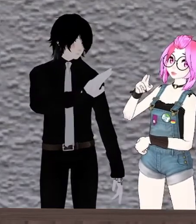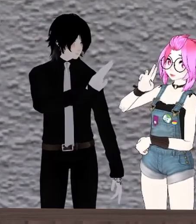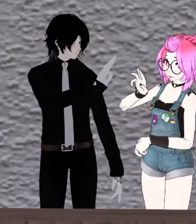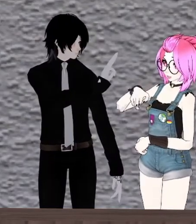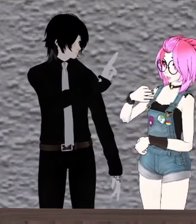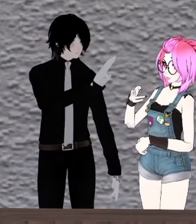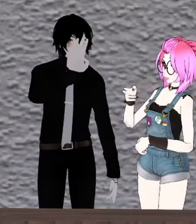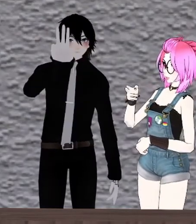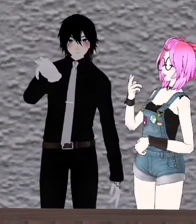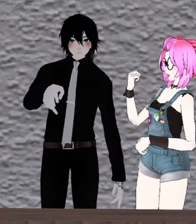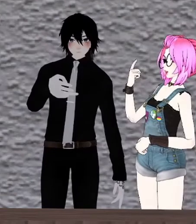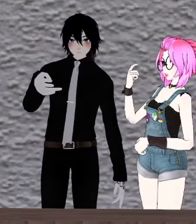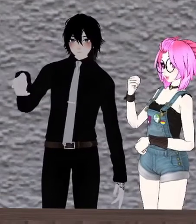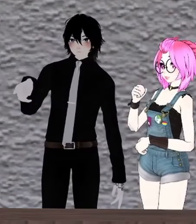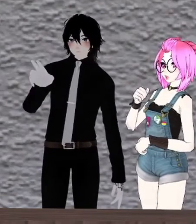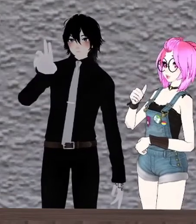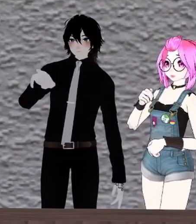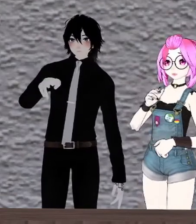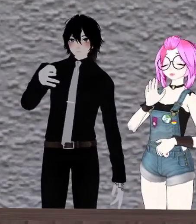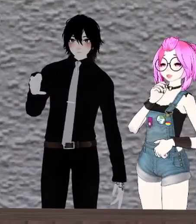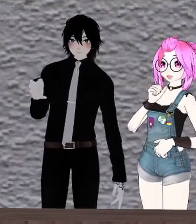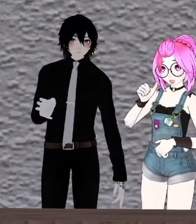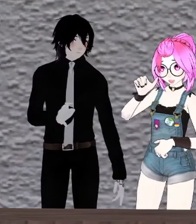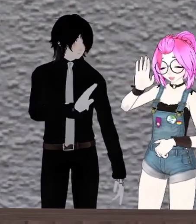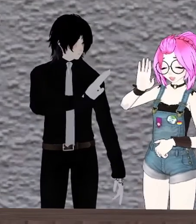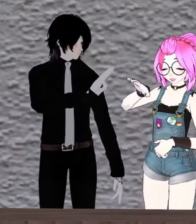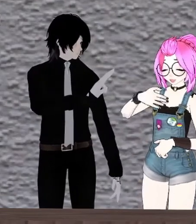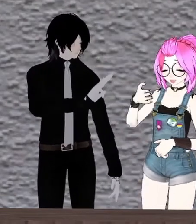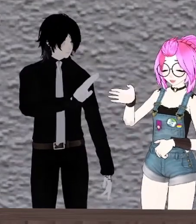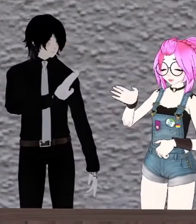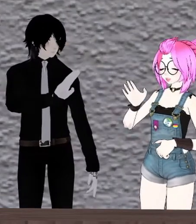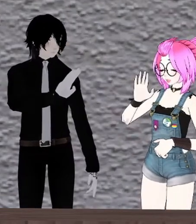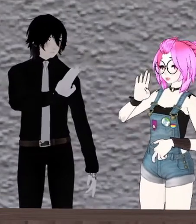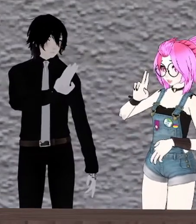Oh, it's like the symbol. Okay, so if you don't have index, just use open hand, but okay.